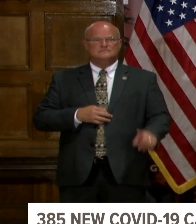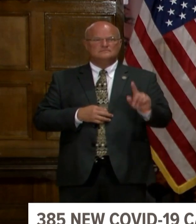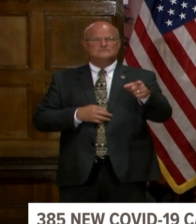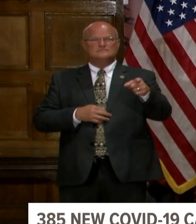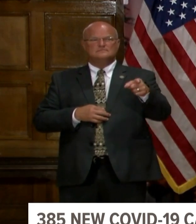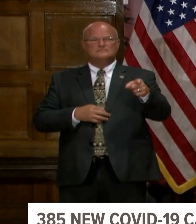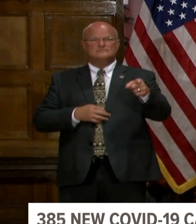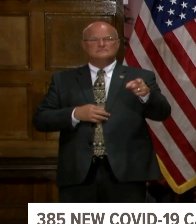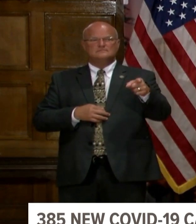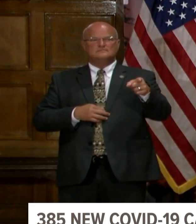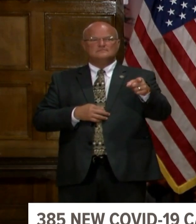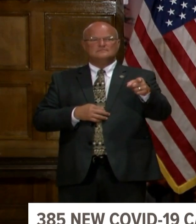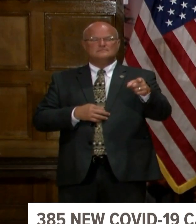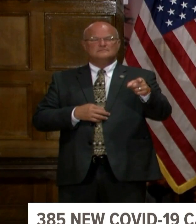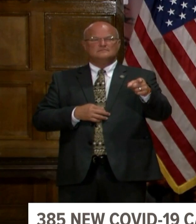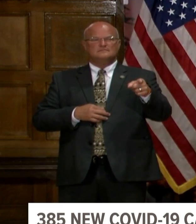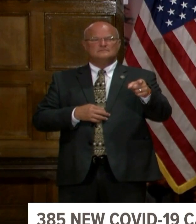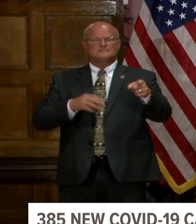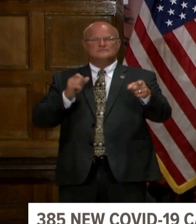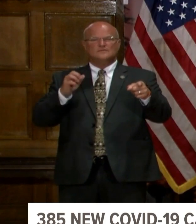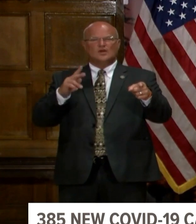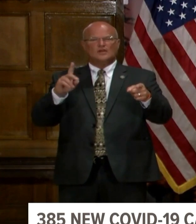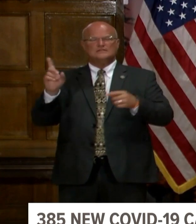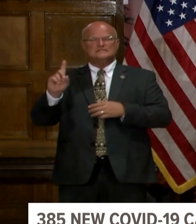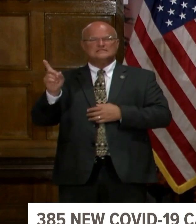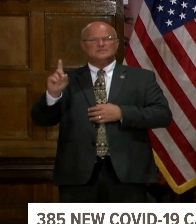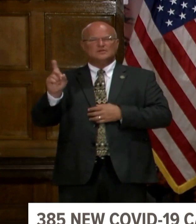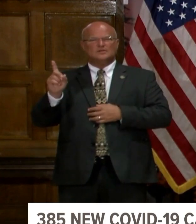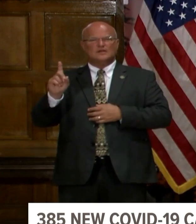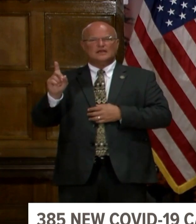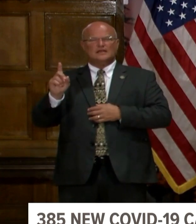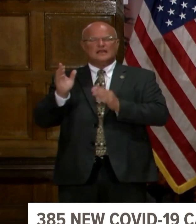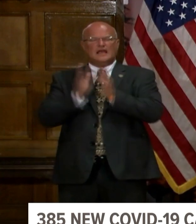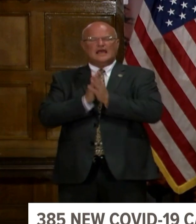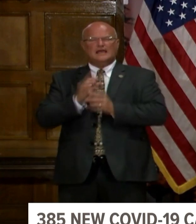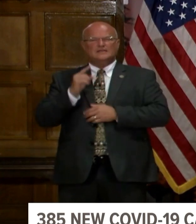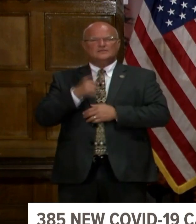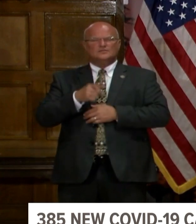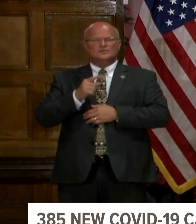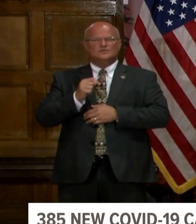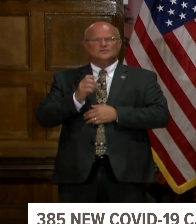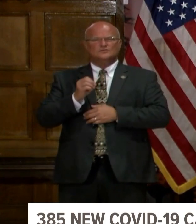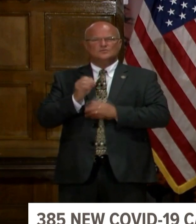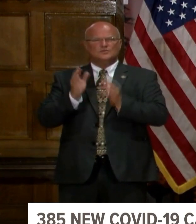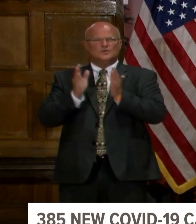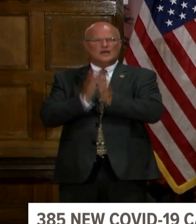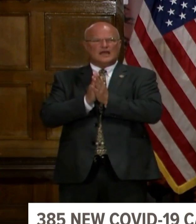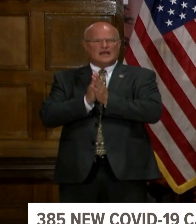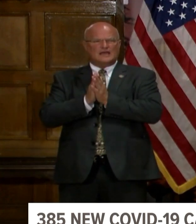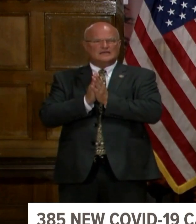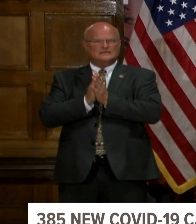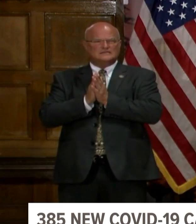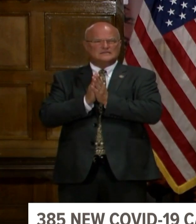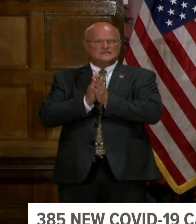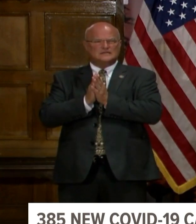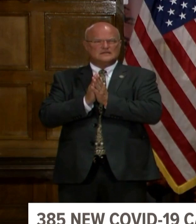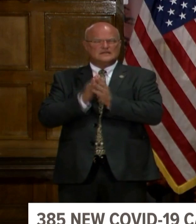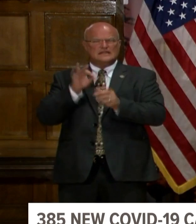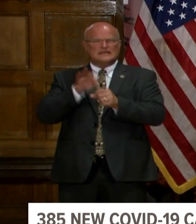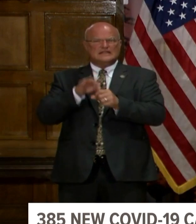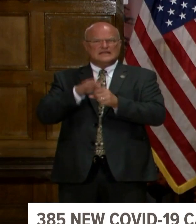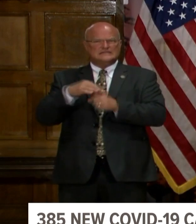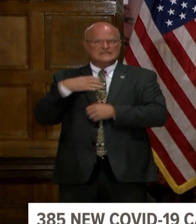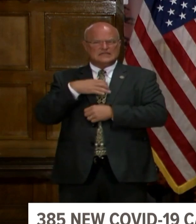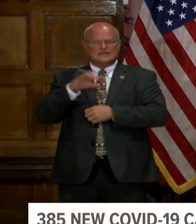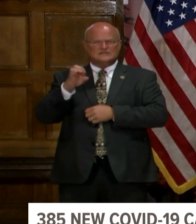Yes. The Arkansas Democrats are asking you to ask the Jefferson County Election